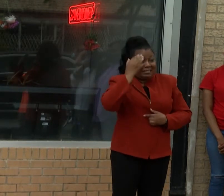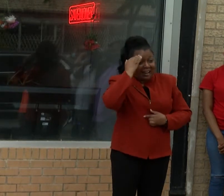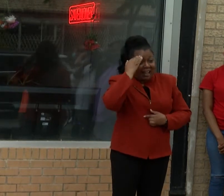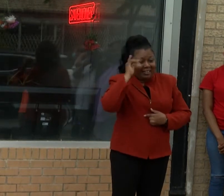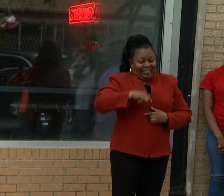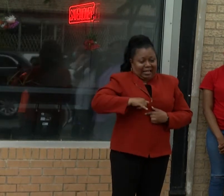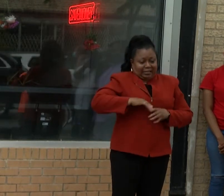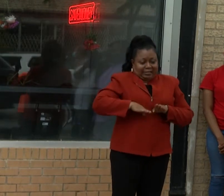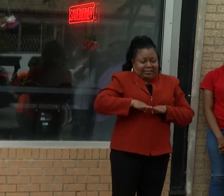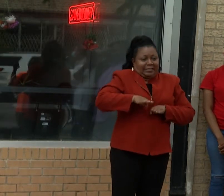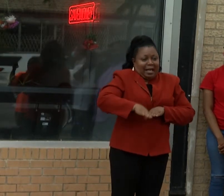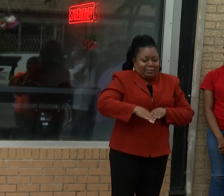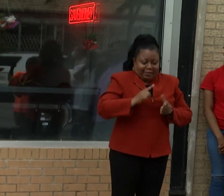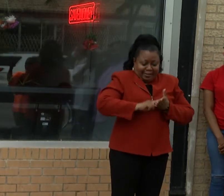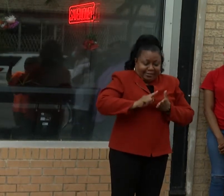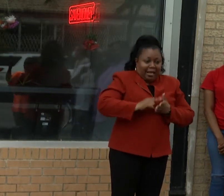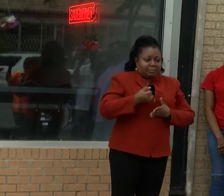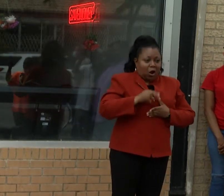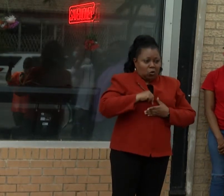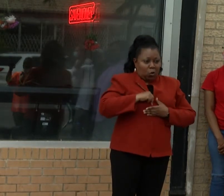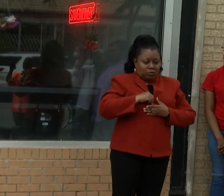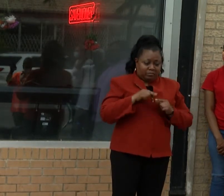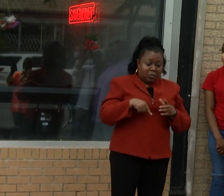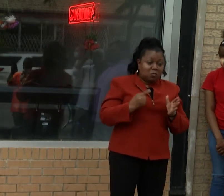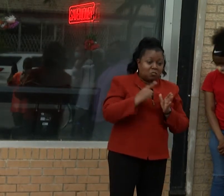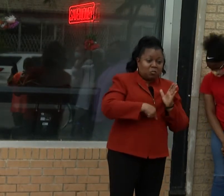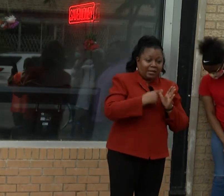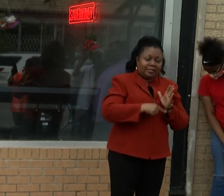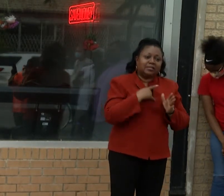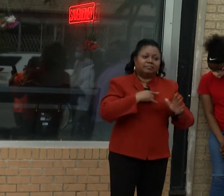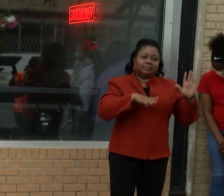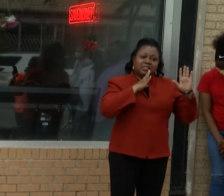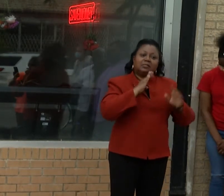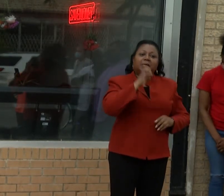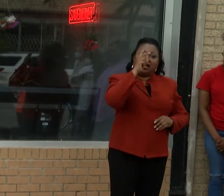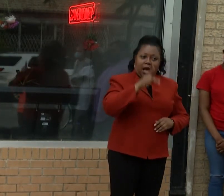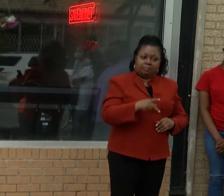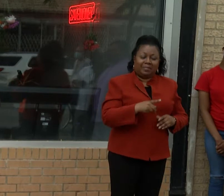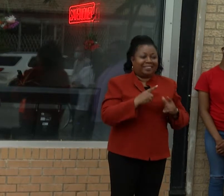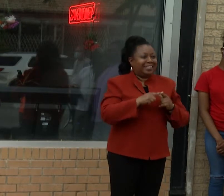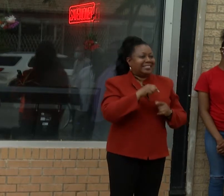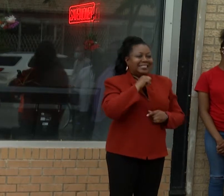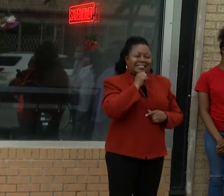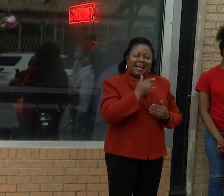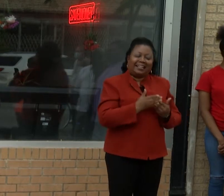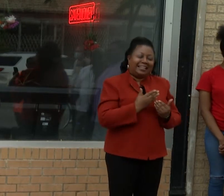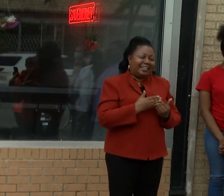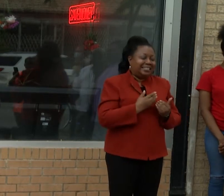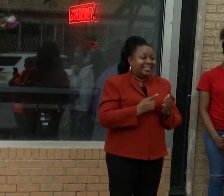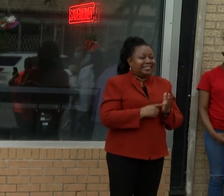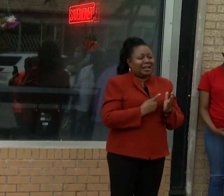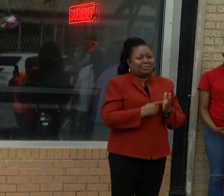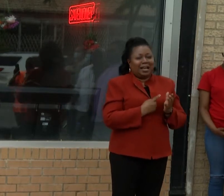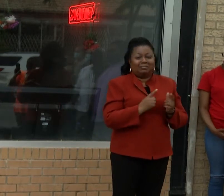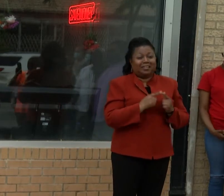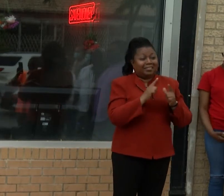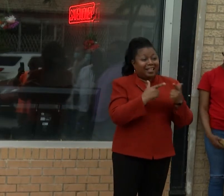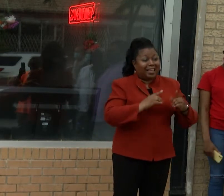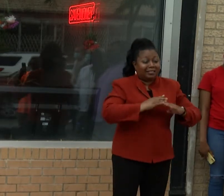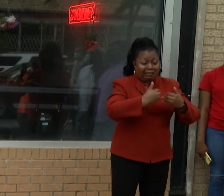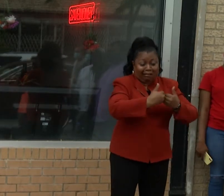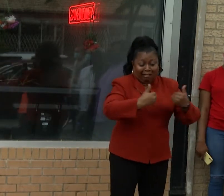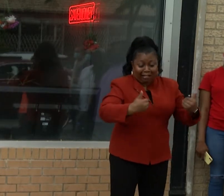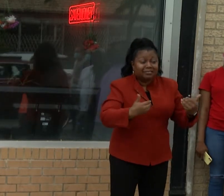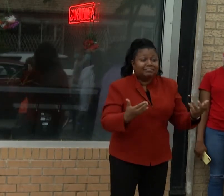debt, examine our own prejudices, and speak up. This is not easy, as sometimes there's a language gap,